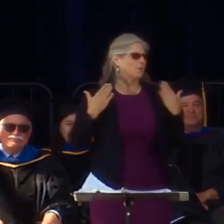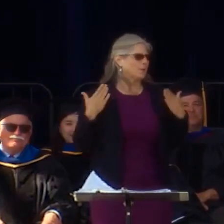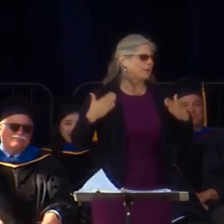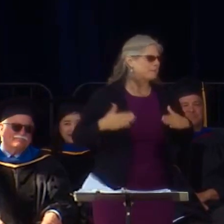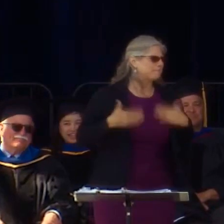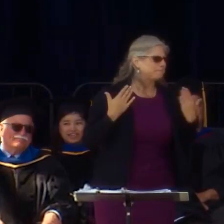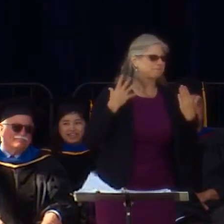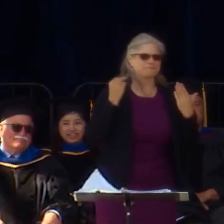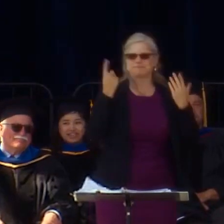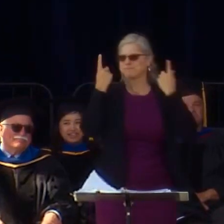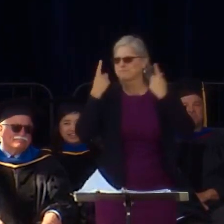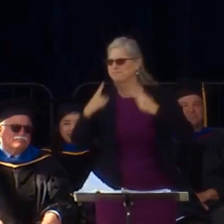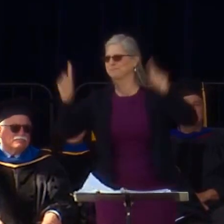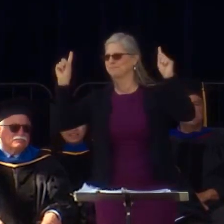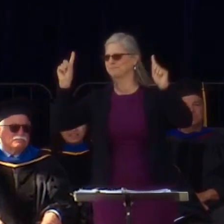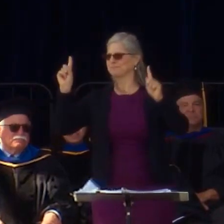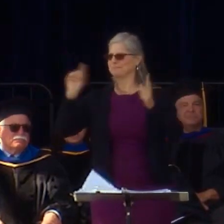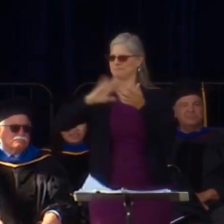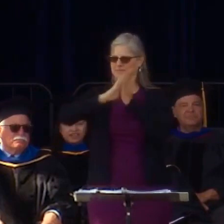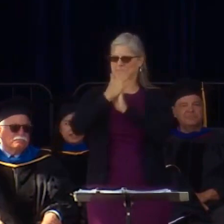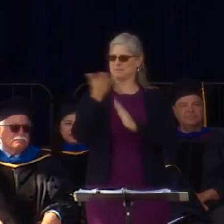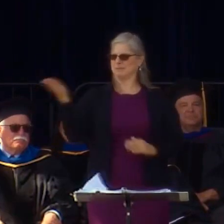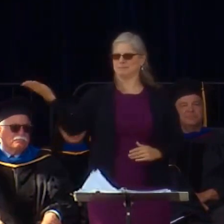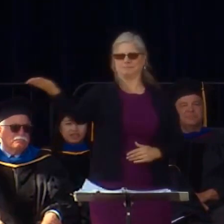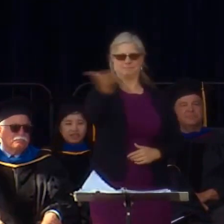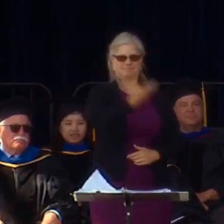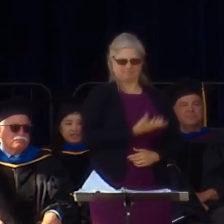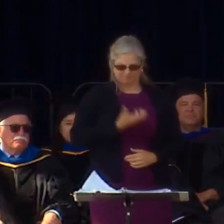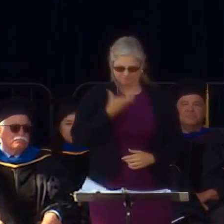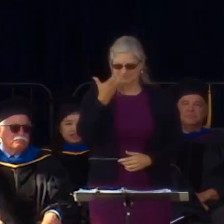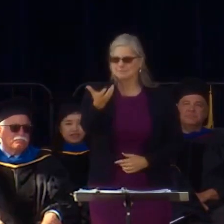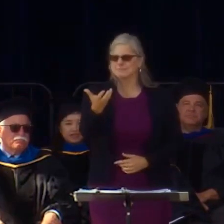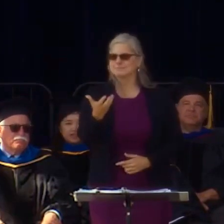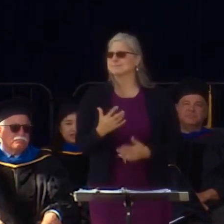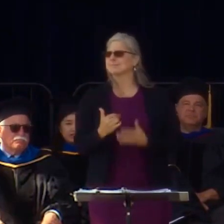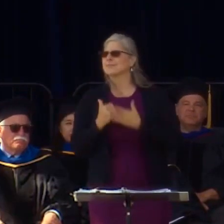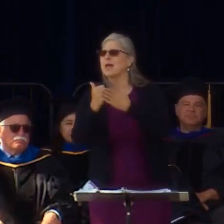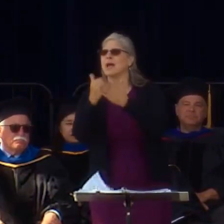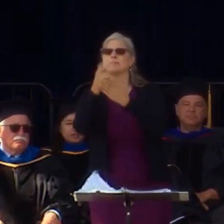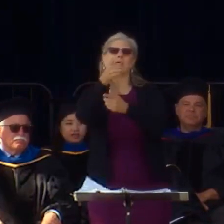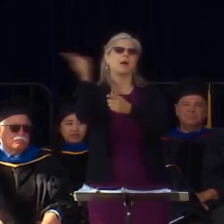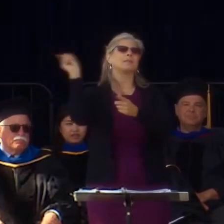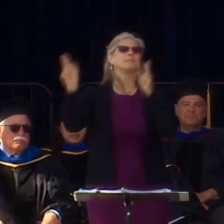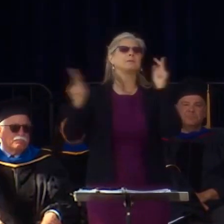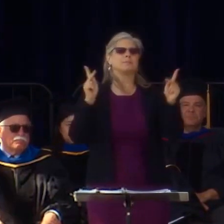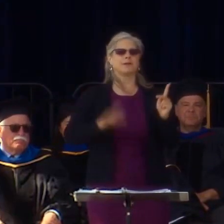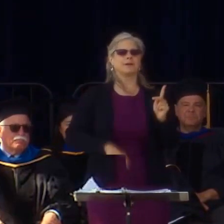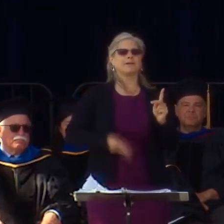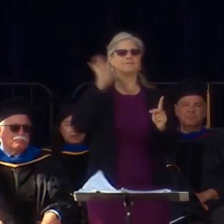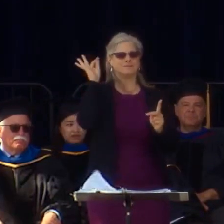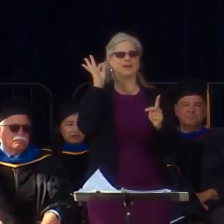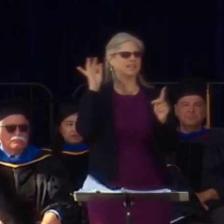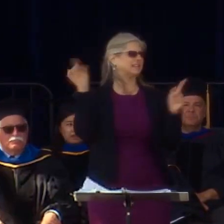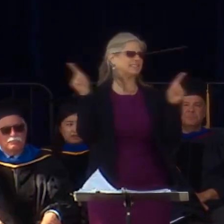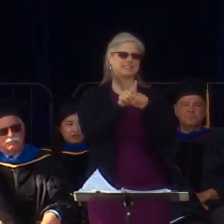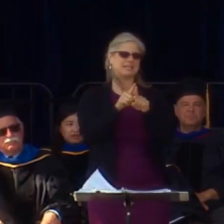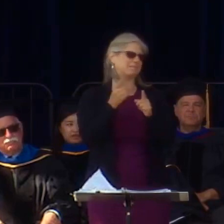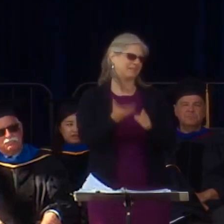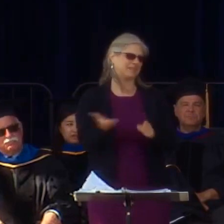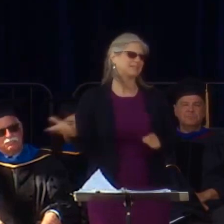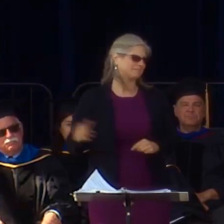and success being yourselves, and then later help others find joy and success